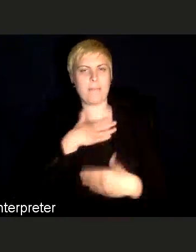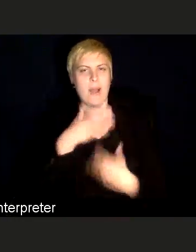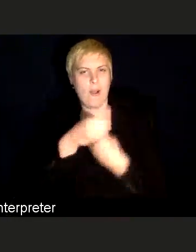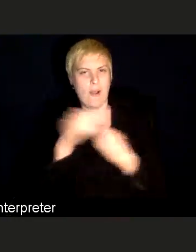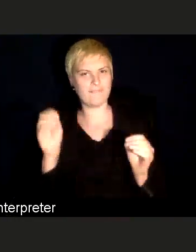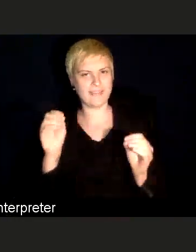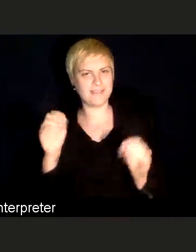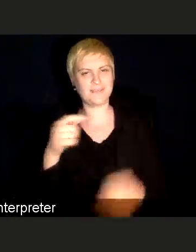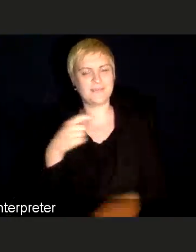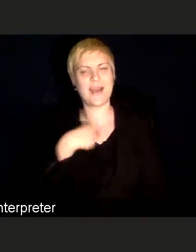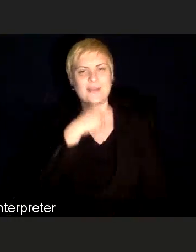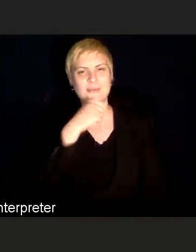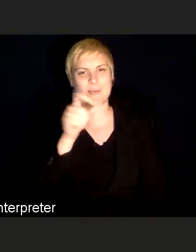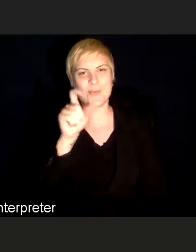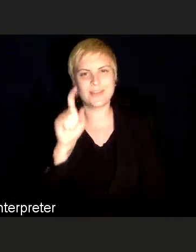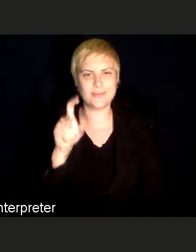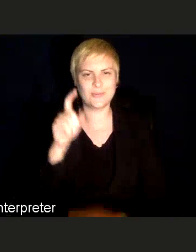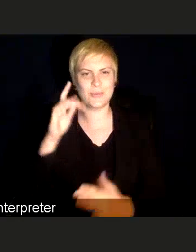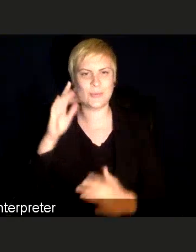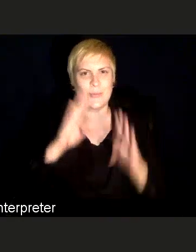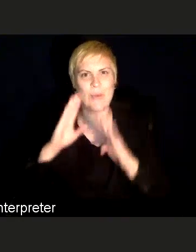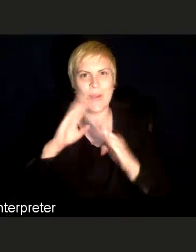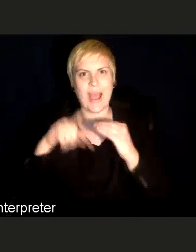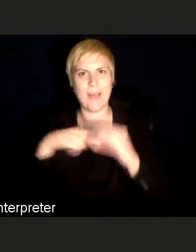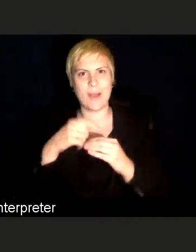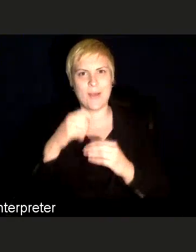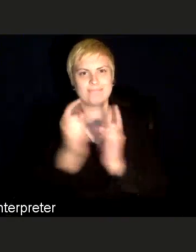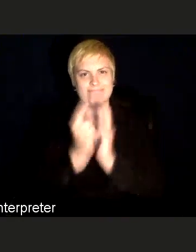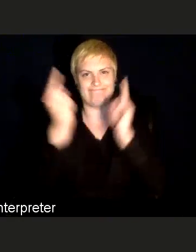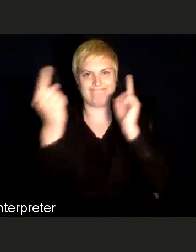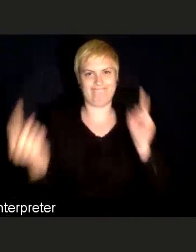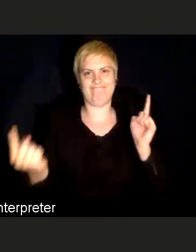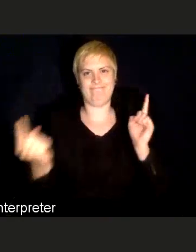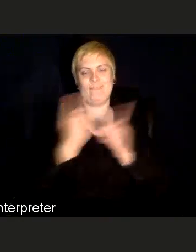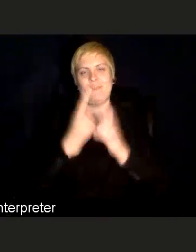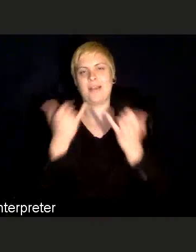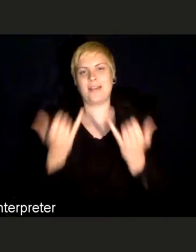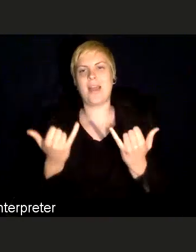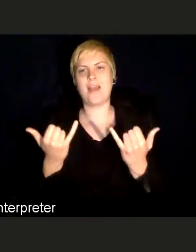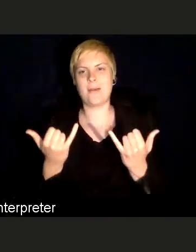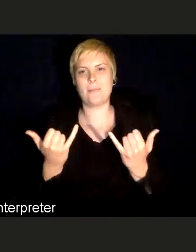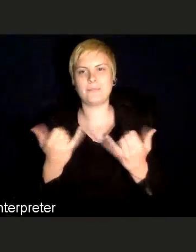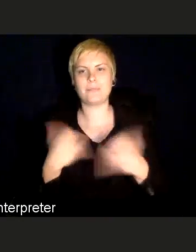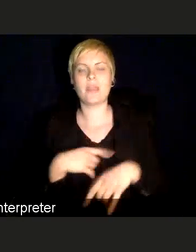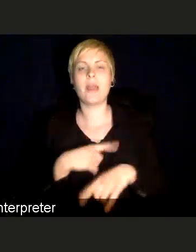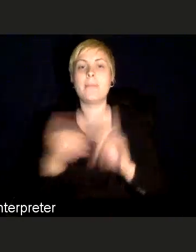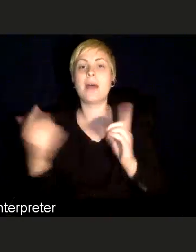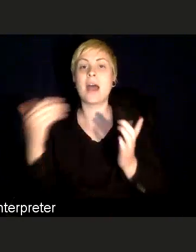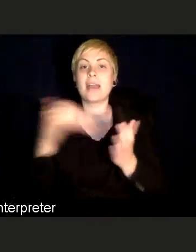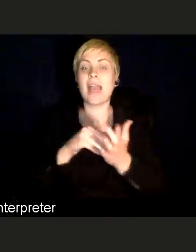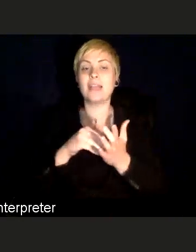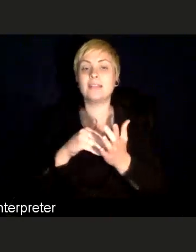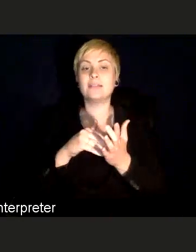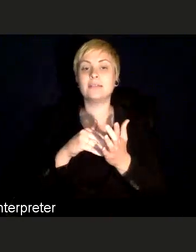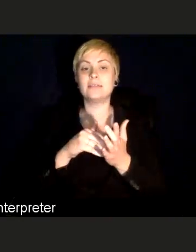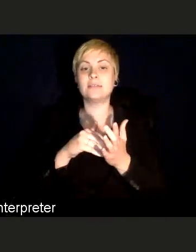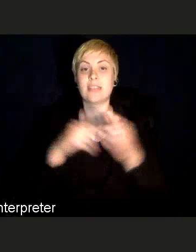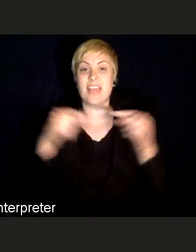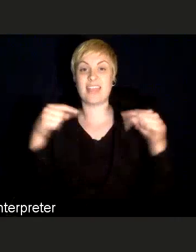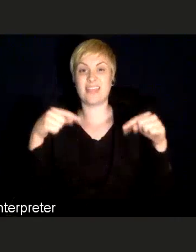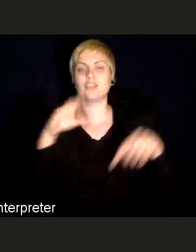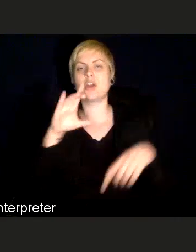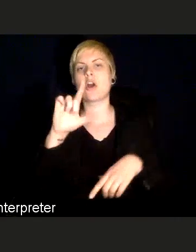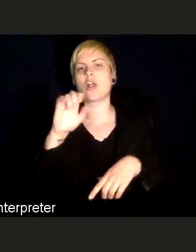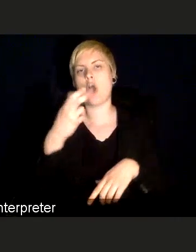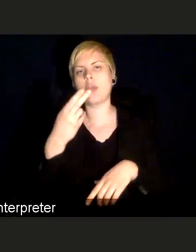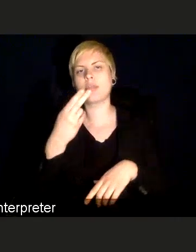needing to worry about social distancing right now at this time. But again, this is a cloth